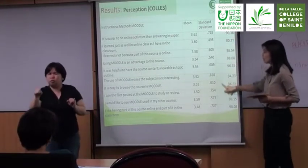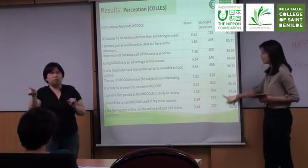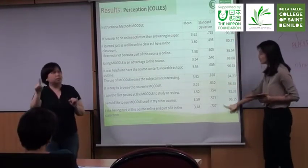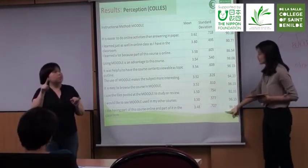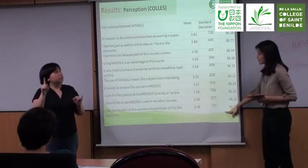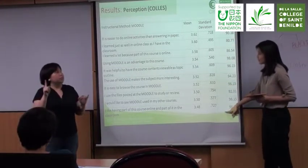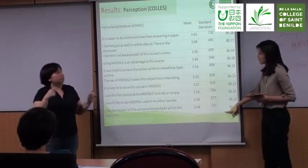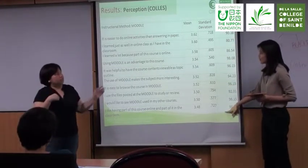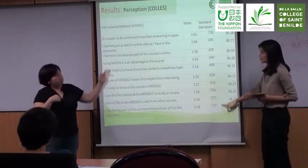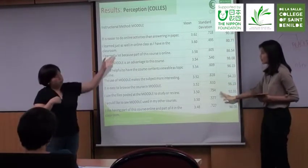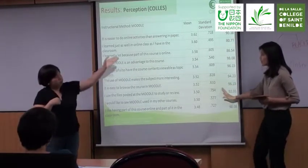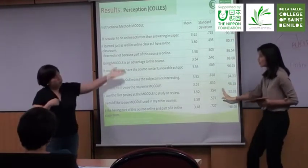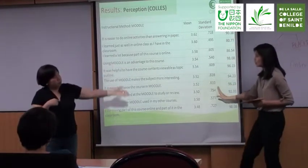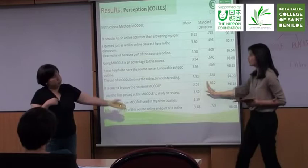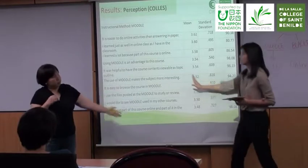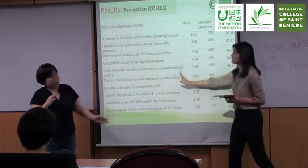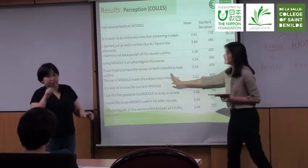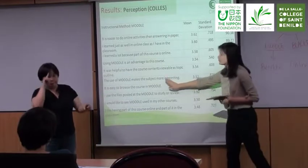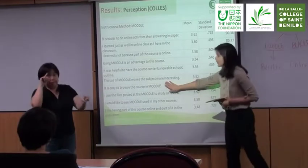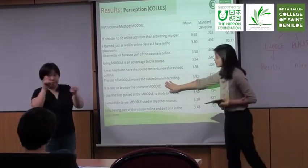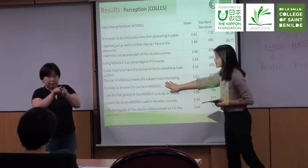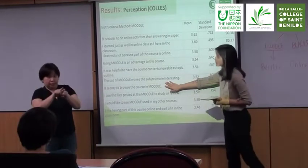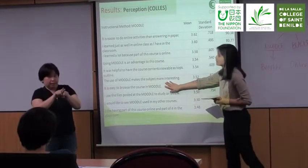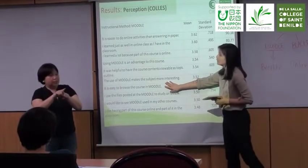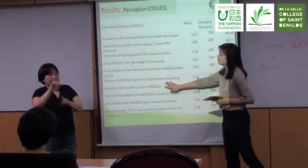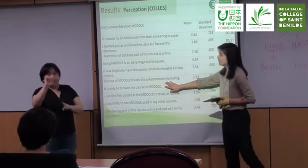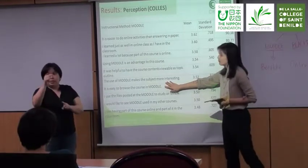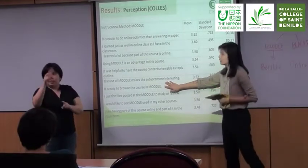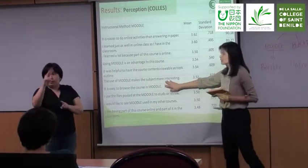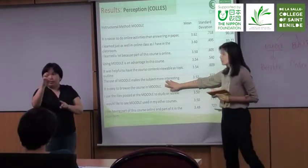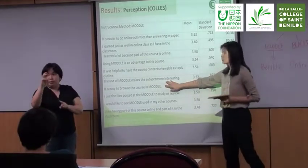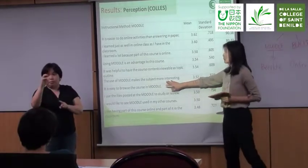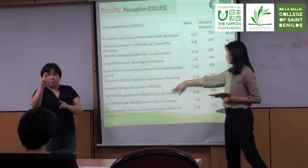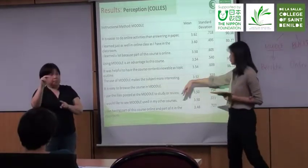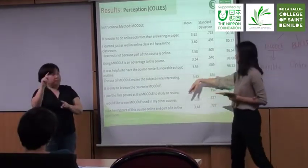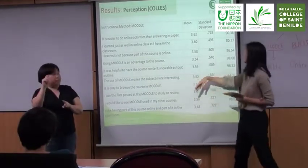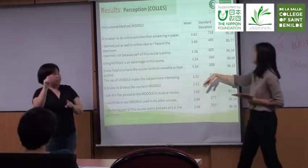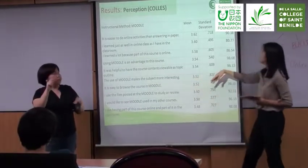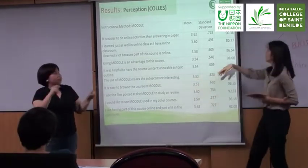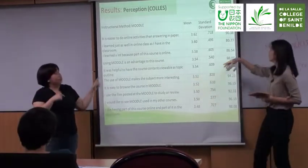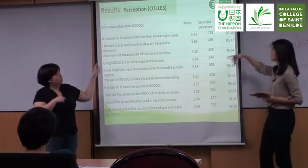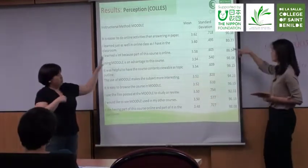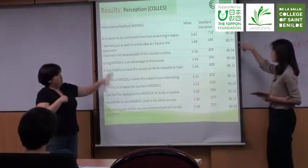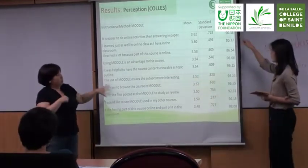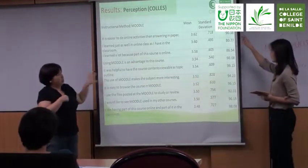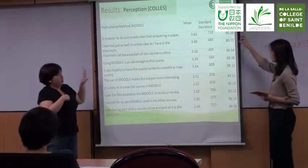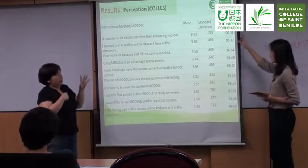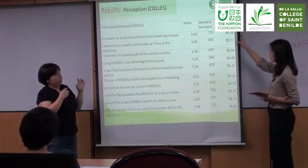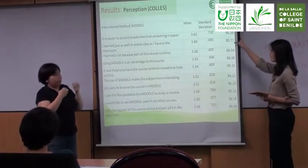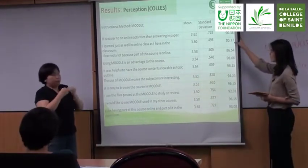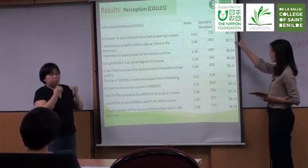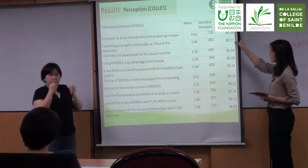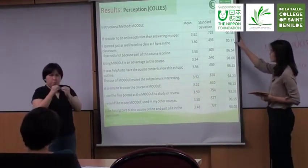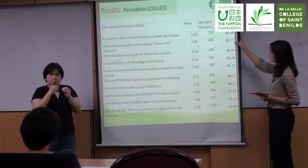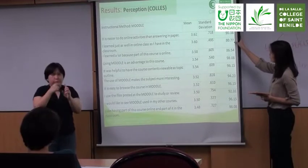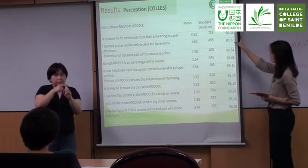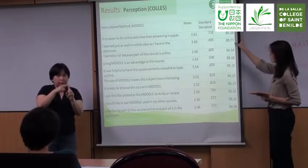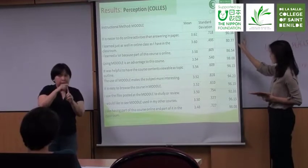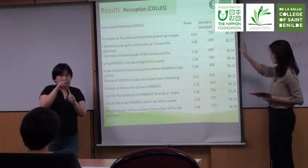percentage of agreement on the statements favoring the use of MOODLE would range